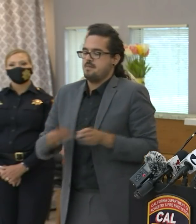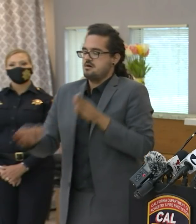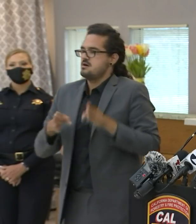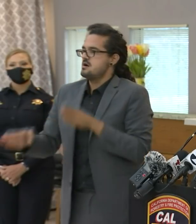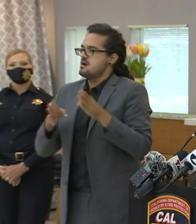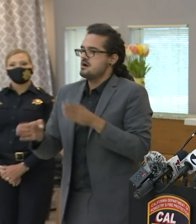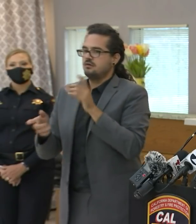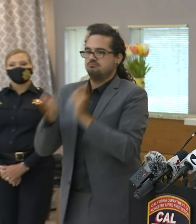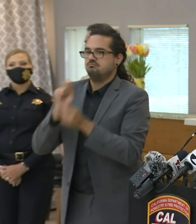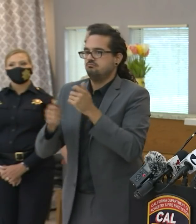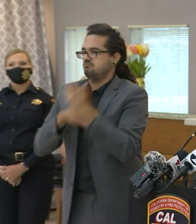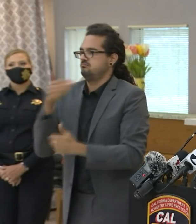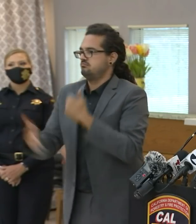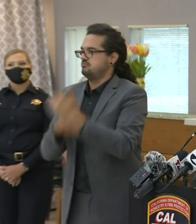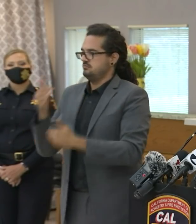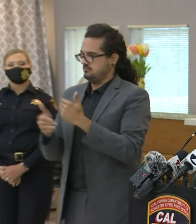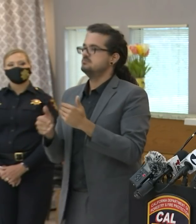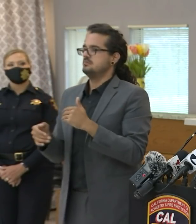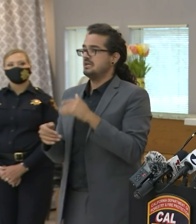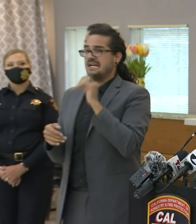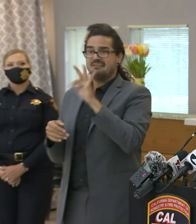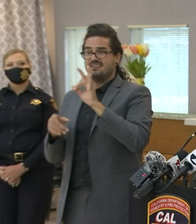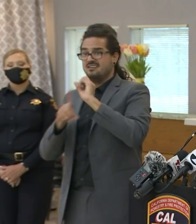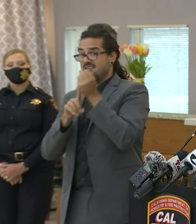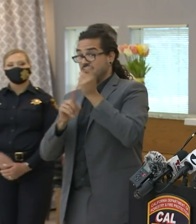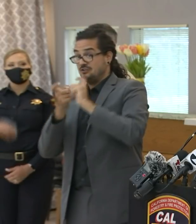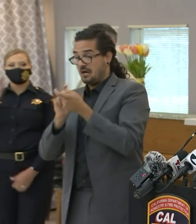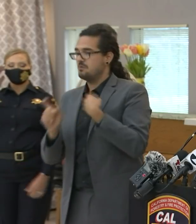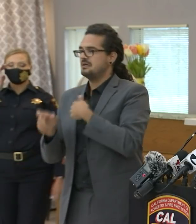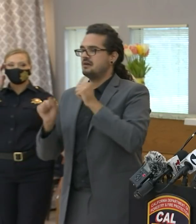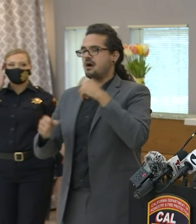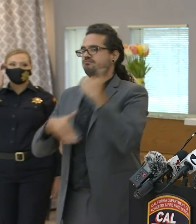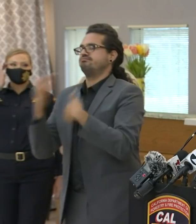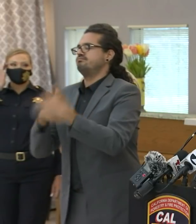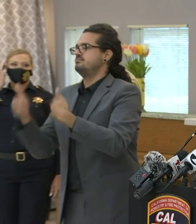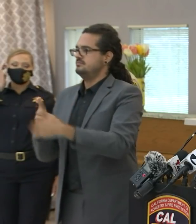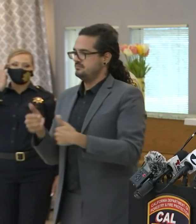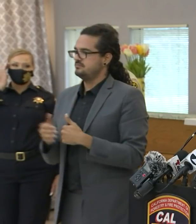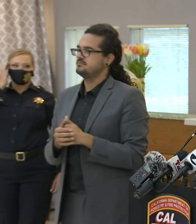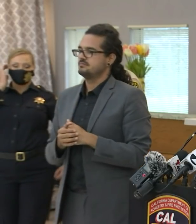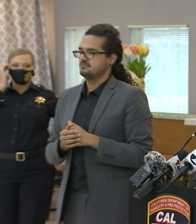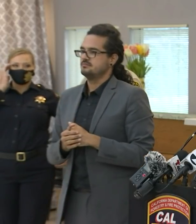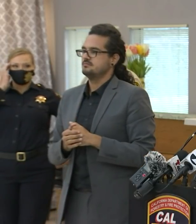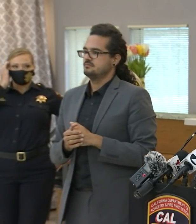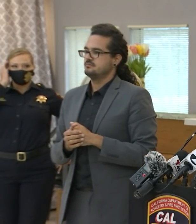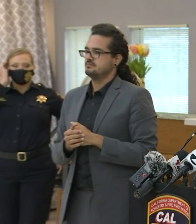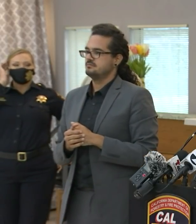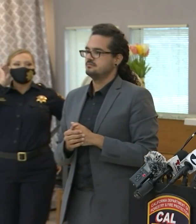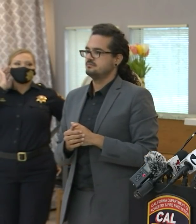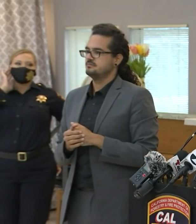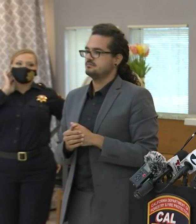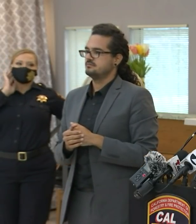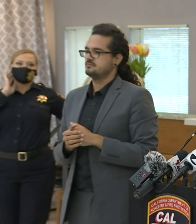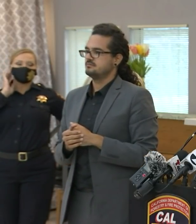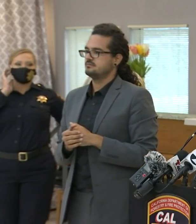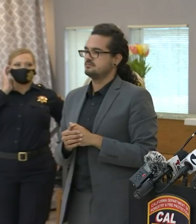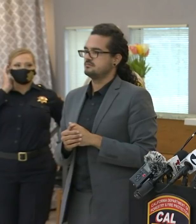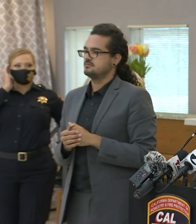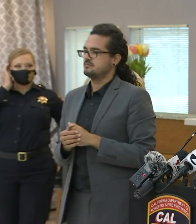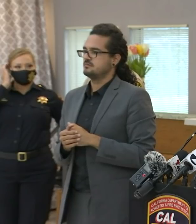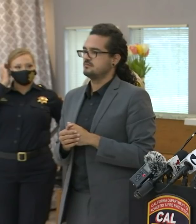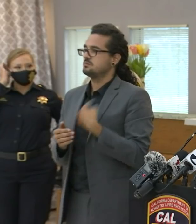not be reactionary. On every incident, and this incident in particular, we have what's called an IMET, an incident meteorologist. So he's a full meteorologist